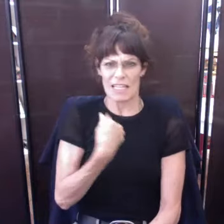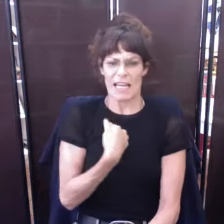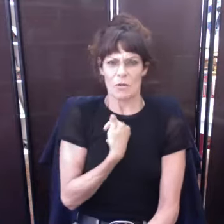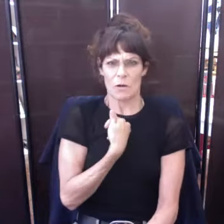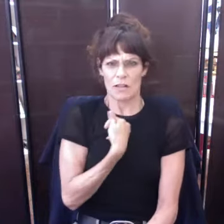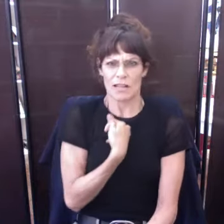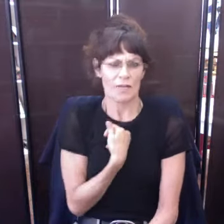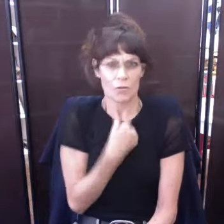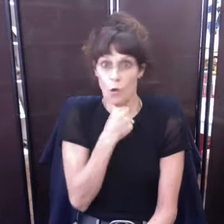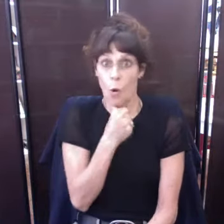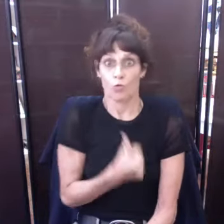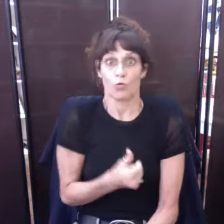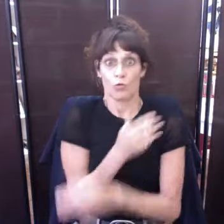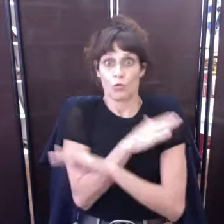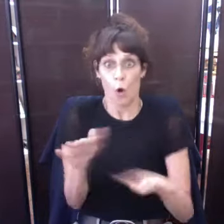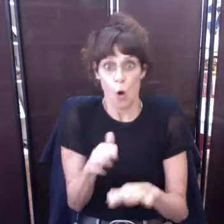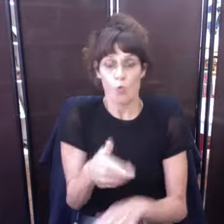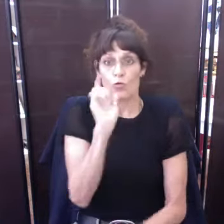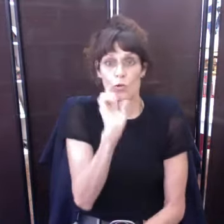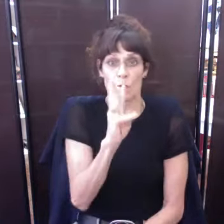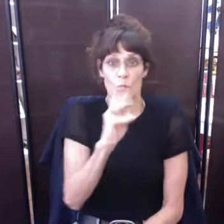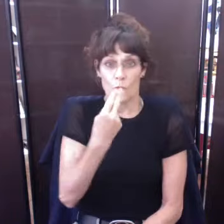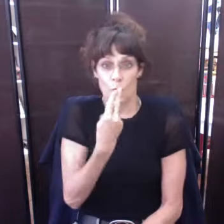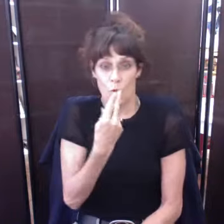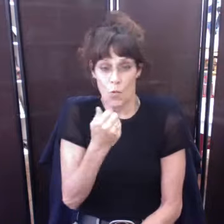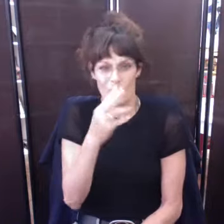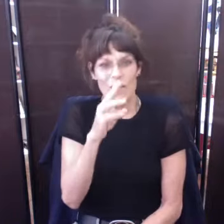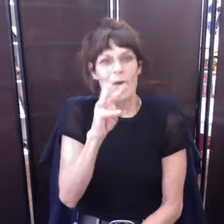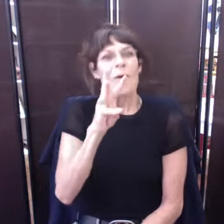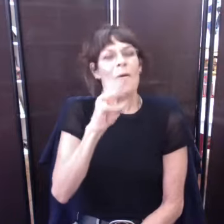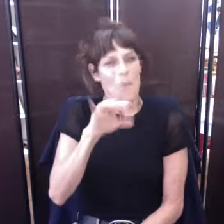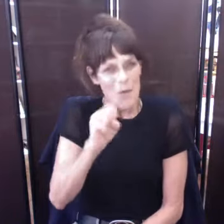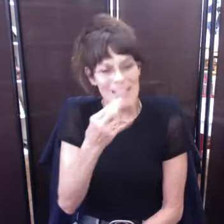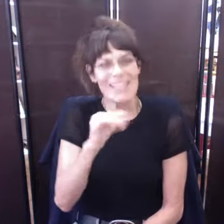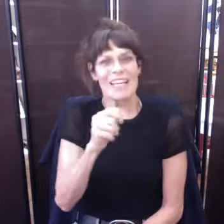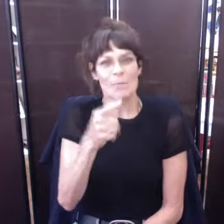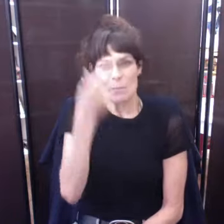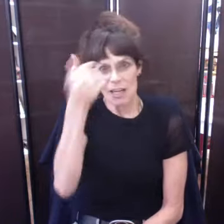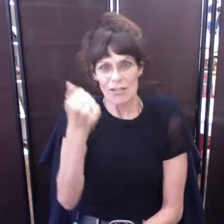you know? It's so funny because I'm sharing, and even my dad and my uncle are